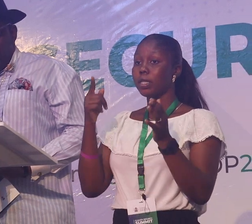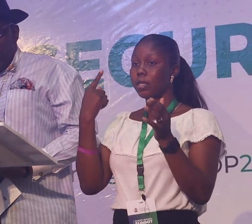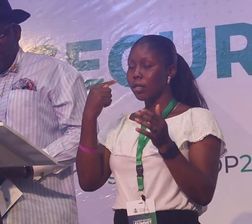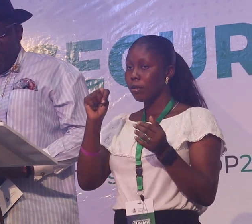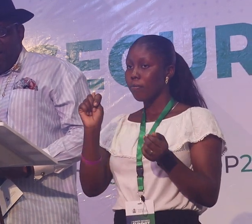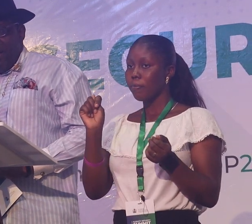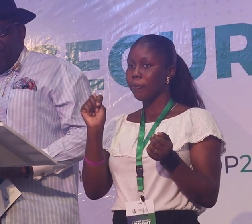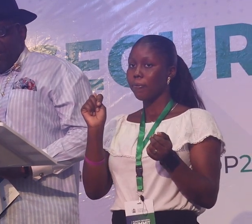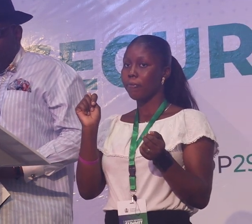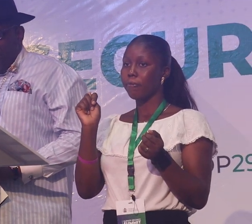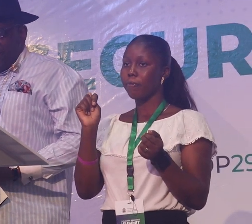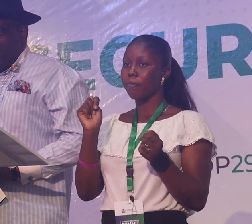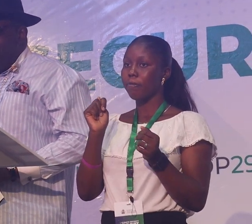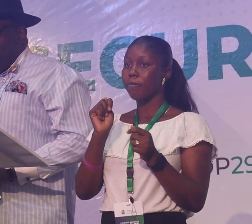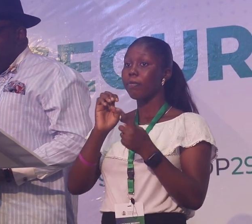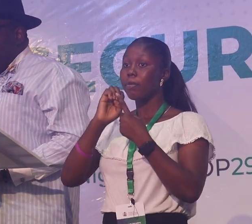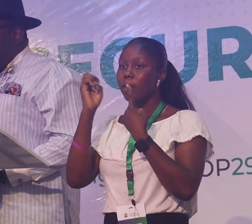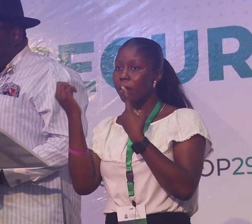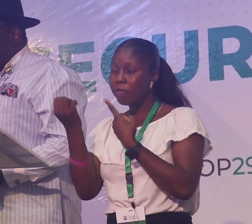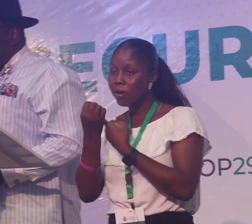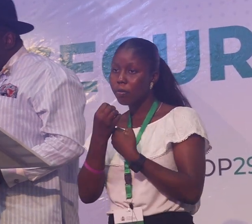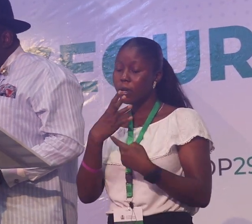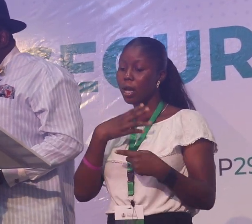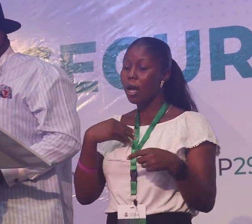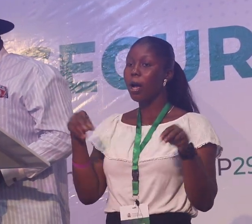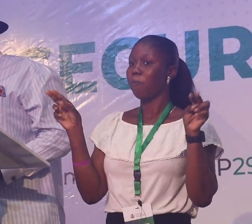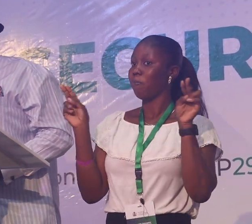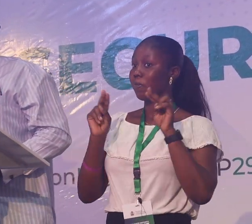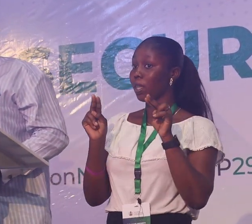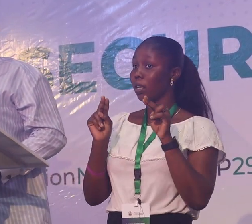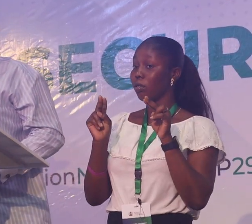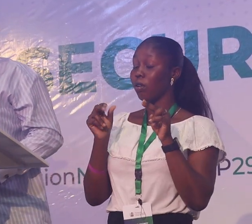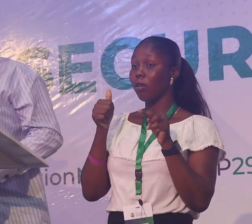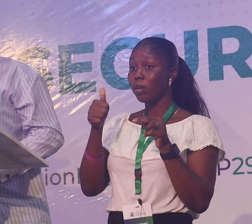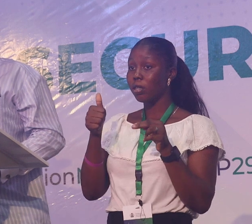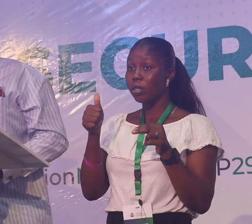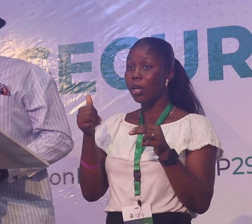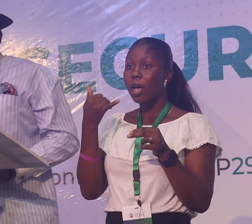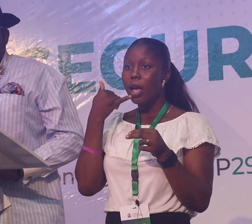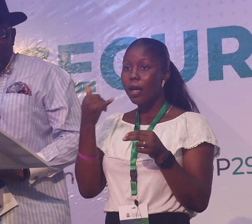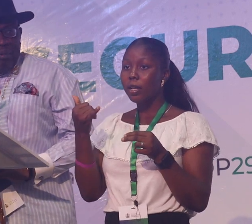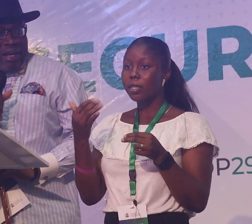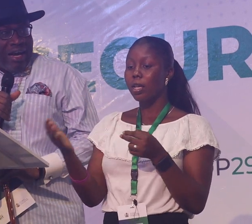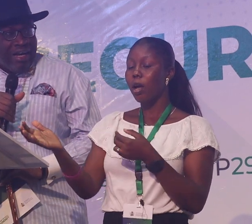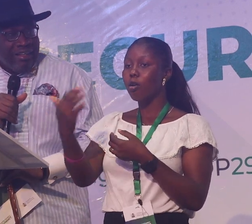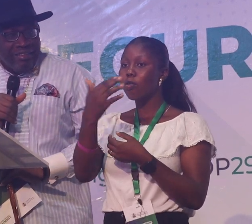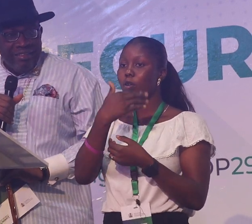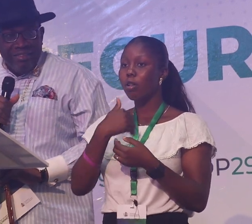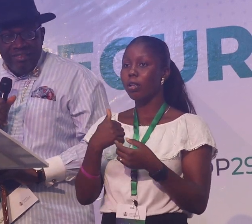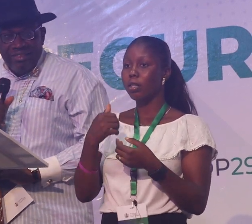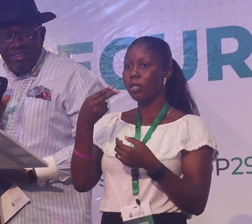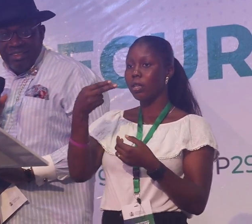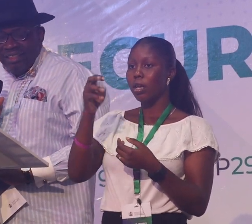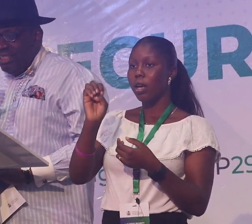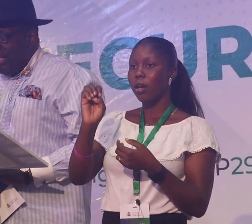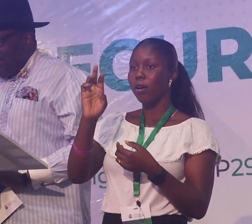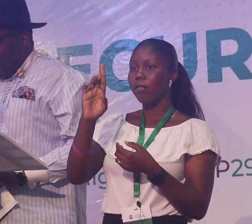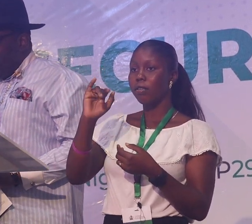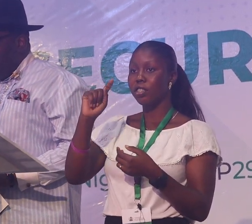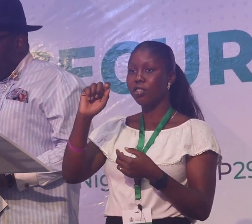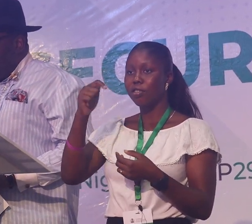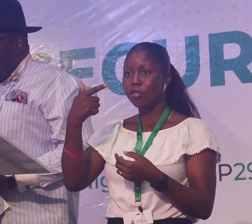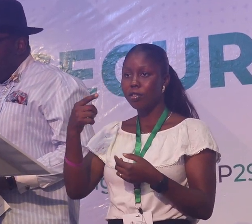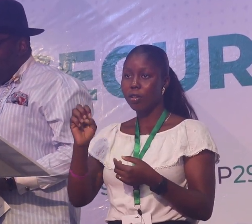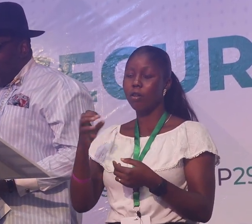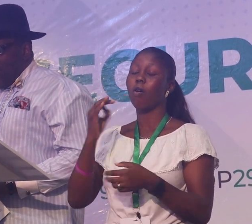the environment and nature itself is a collective heritage of all mankind.